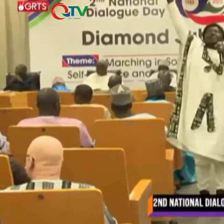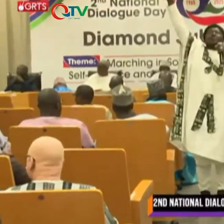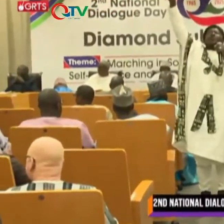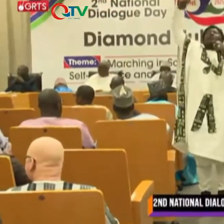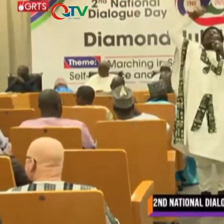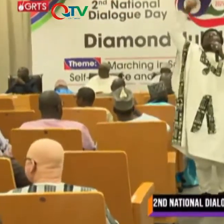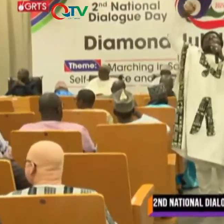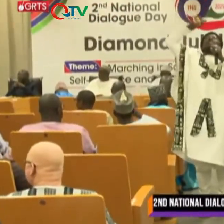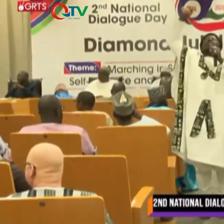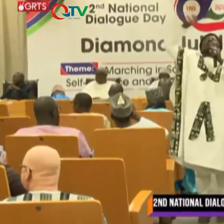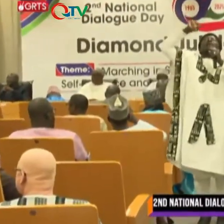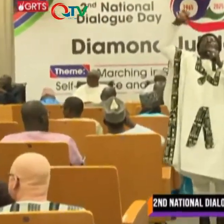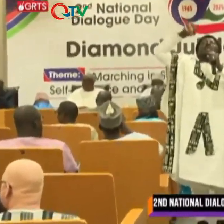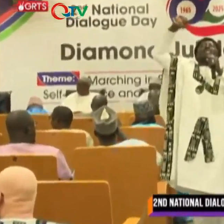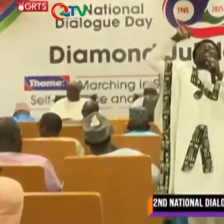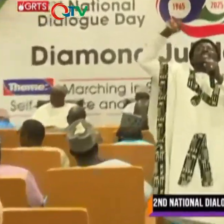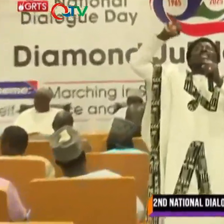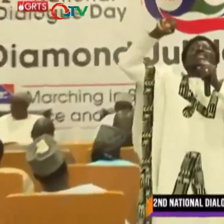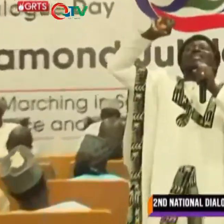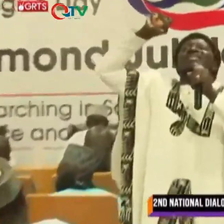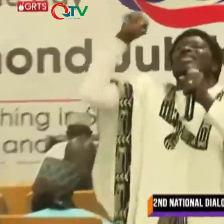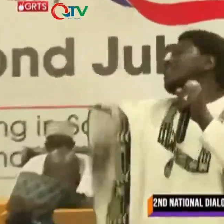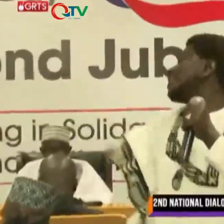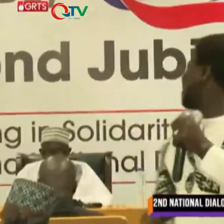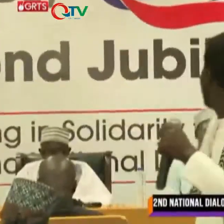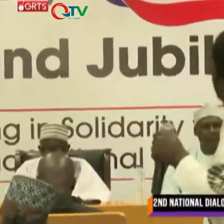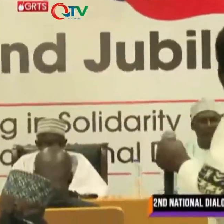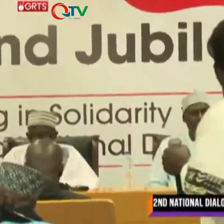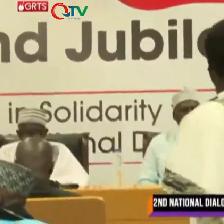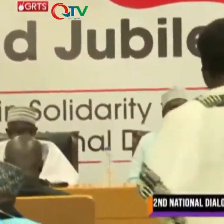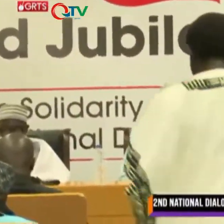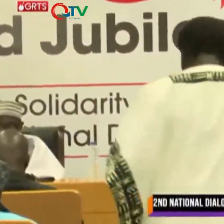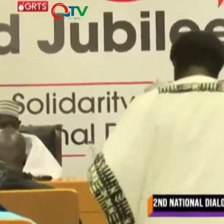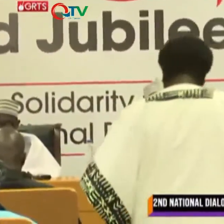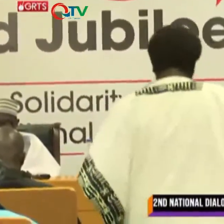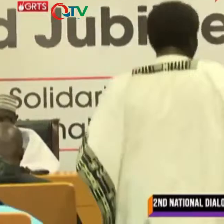mandinka foro onin jali ma biyati